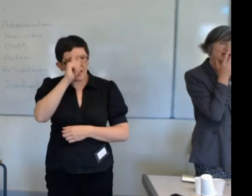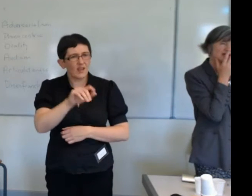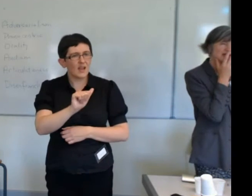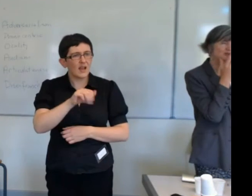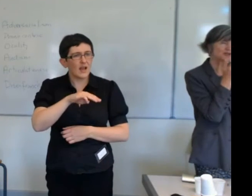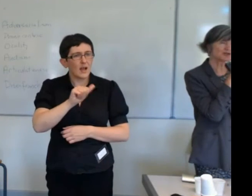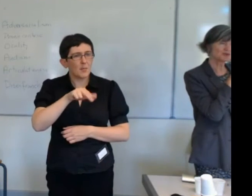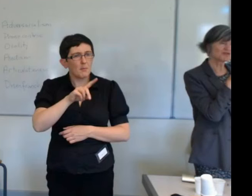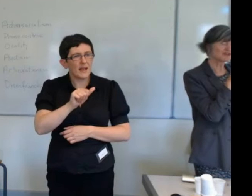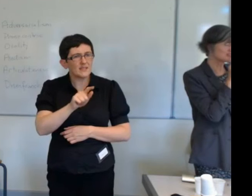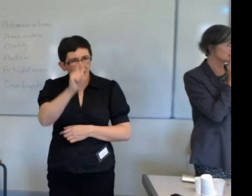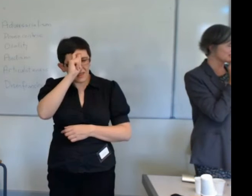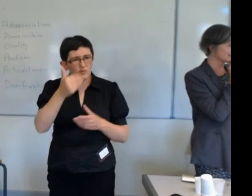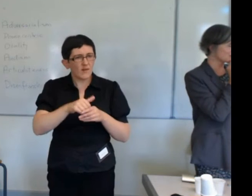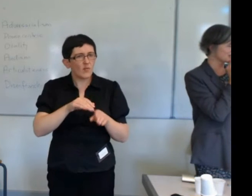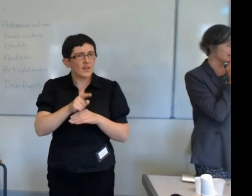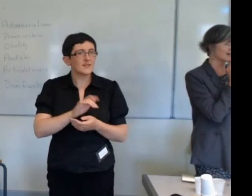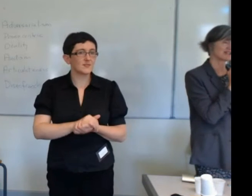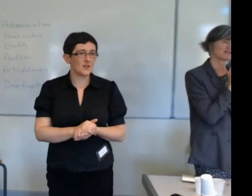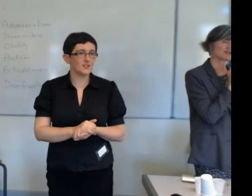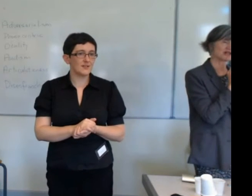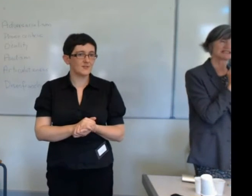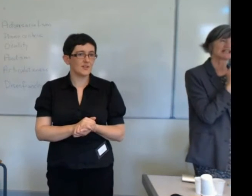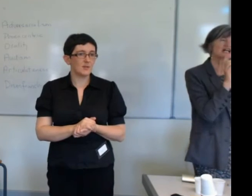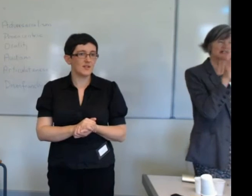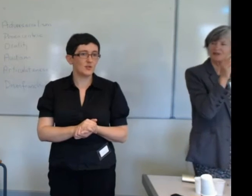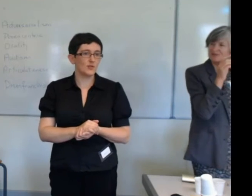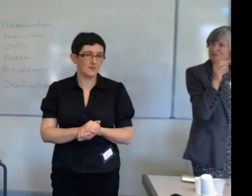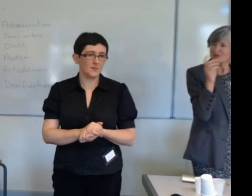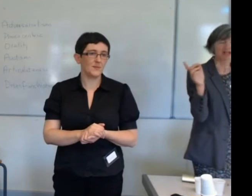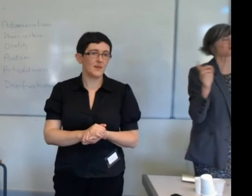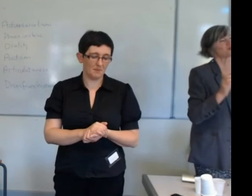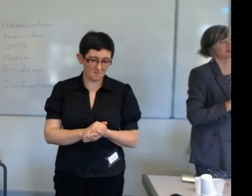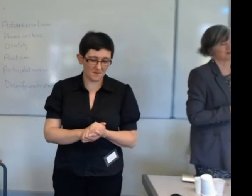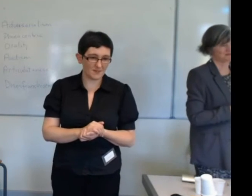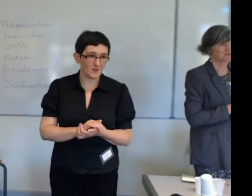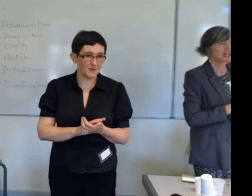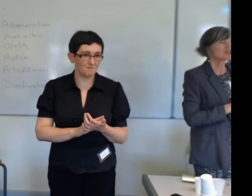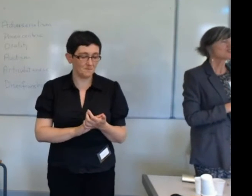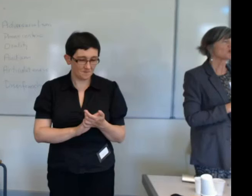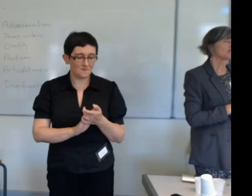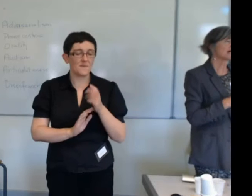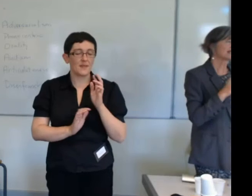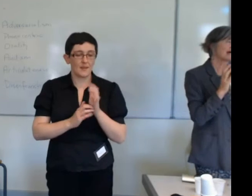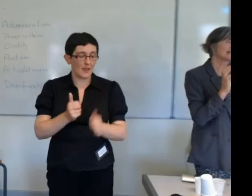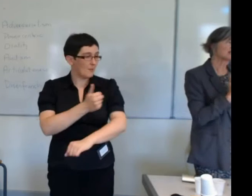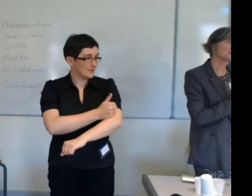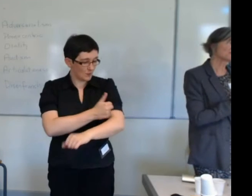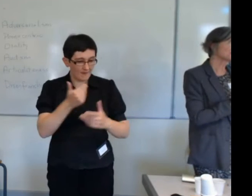was it Amanda who was involved in it, in part of the acting of it as well? Amanda Coogan, yeah. So, and they scripted it